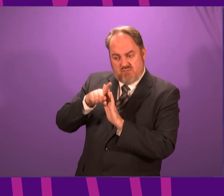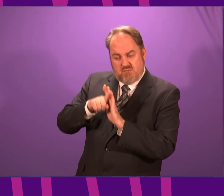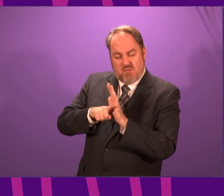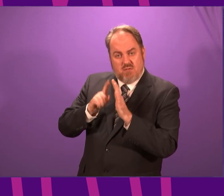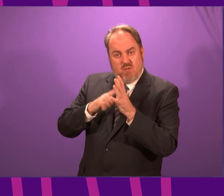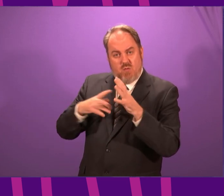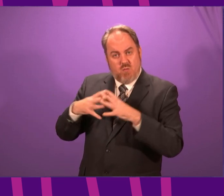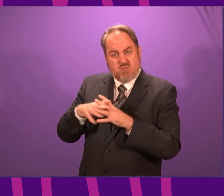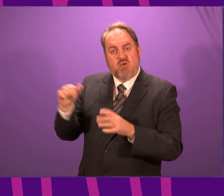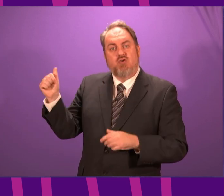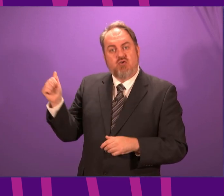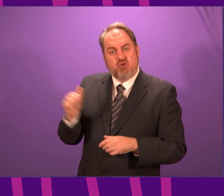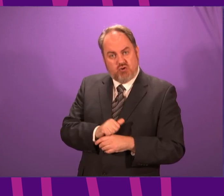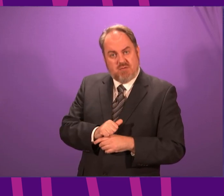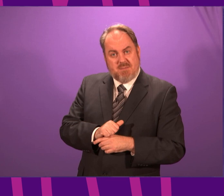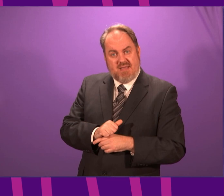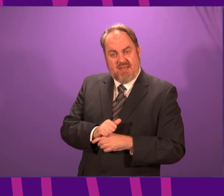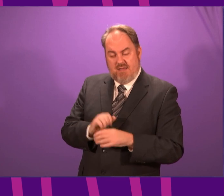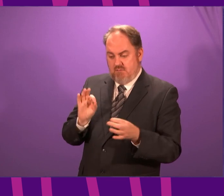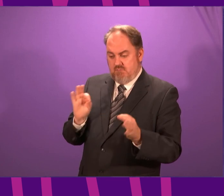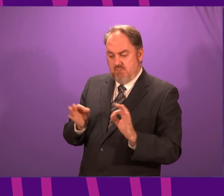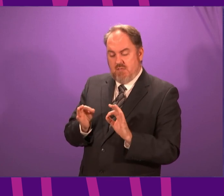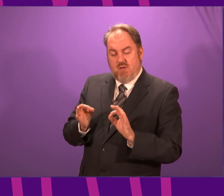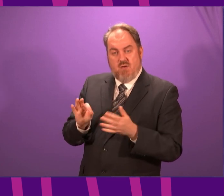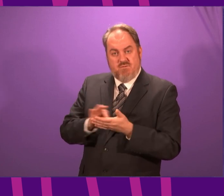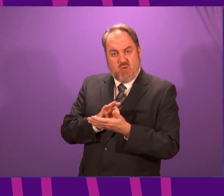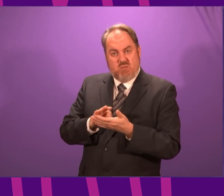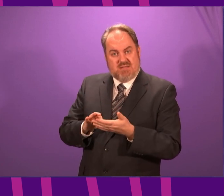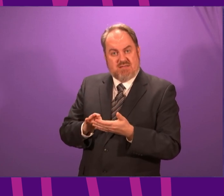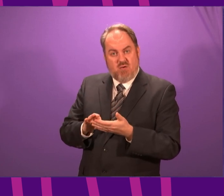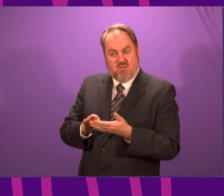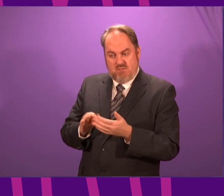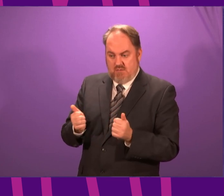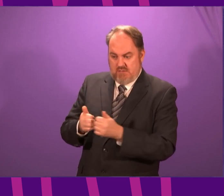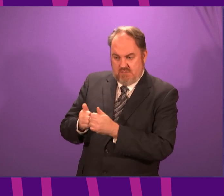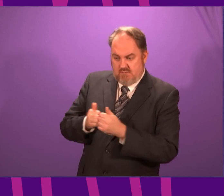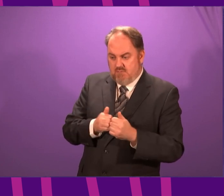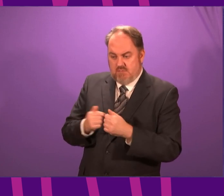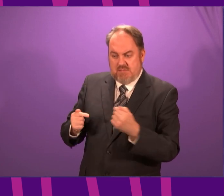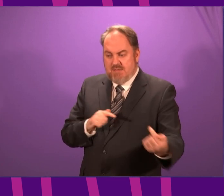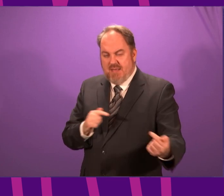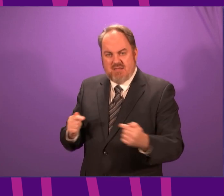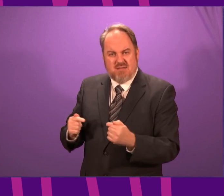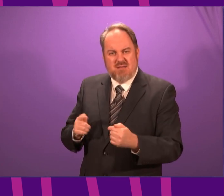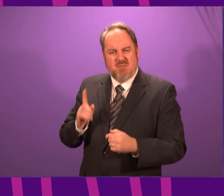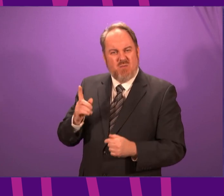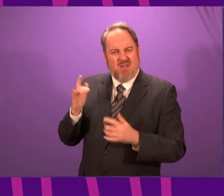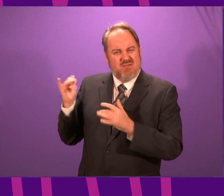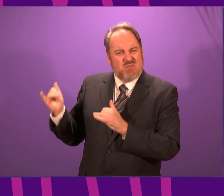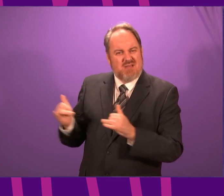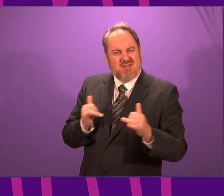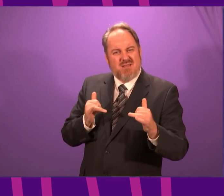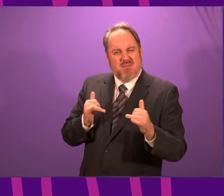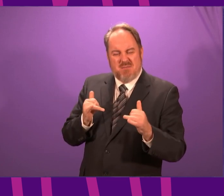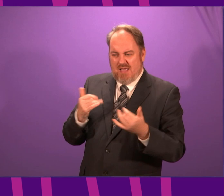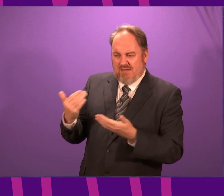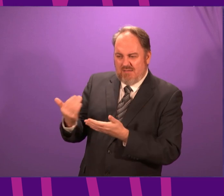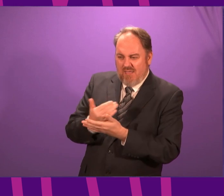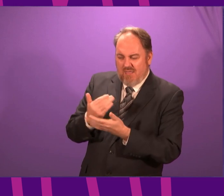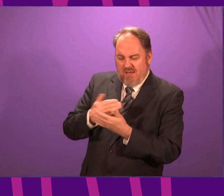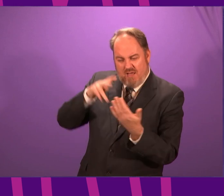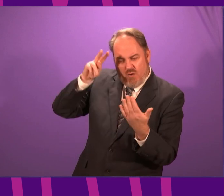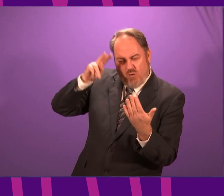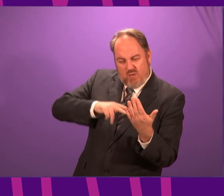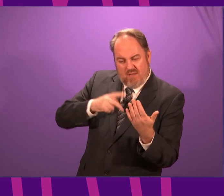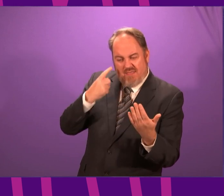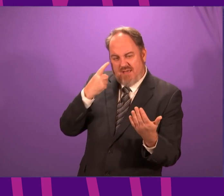Parliament before they take effect, not after. But we still need the opportunity to test them and the evidence that lies behind